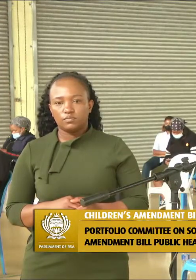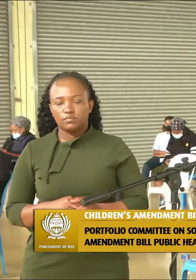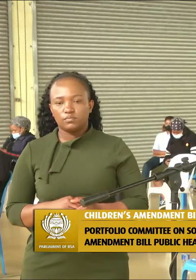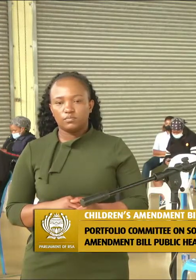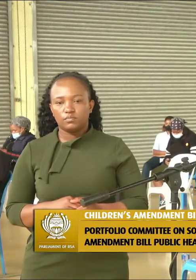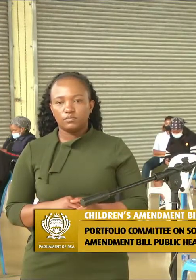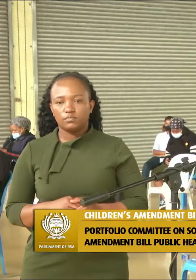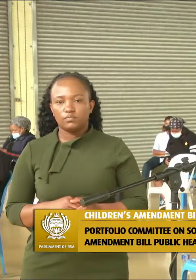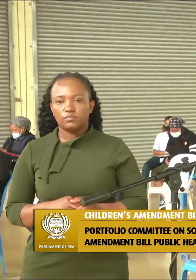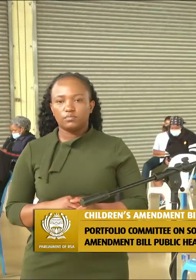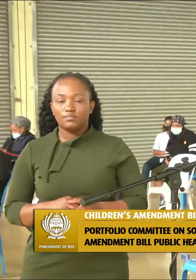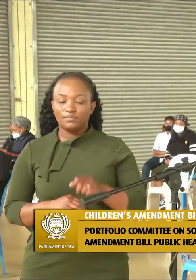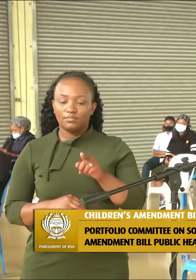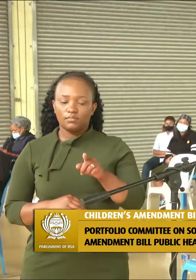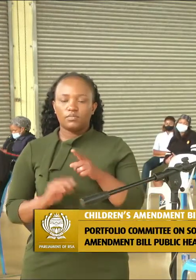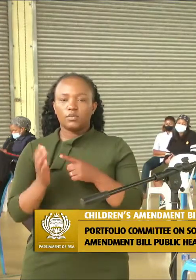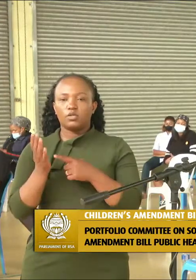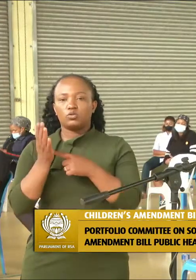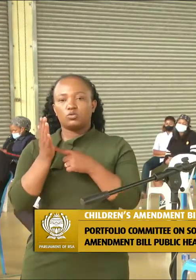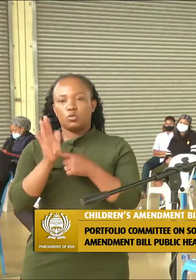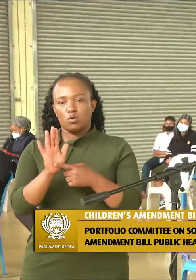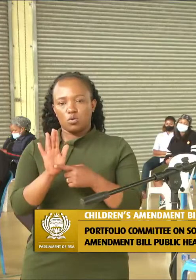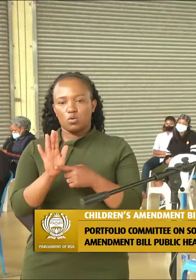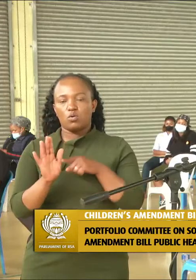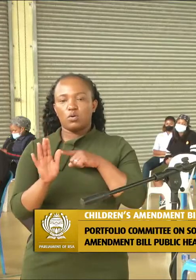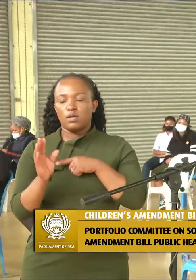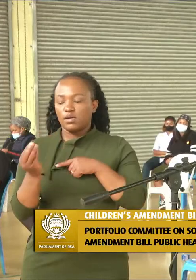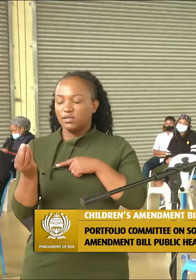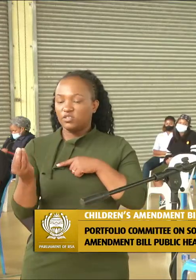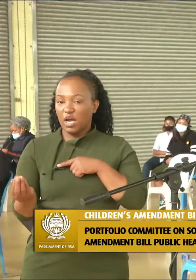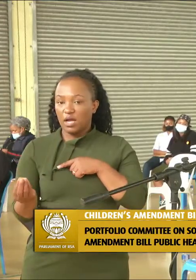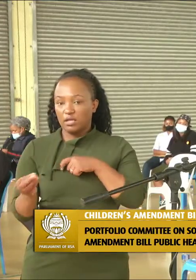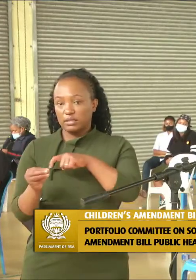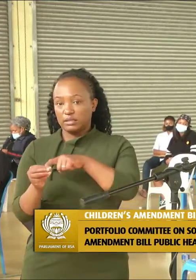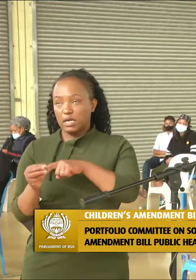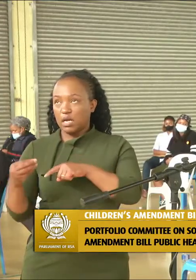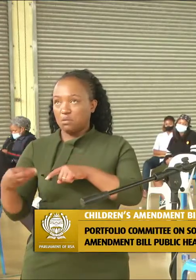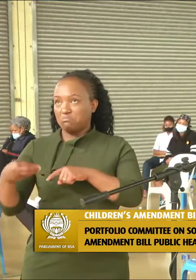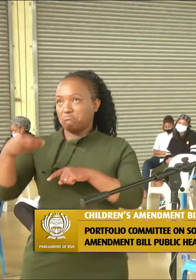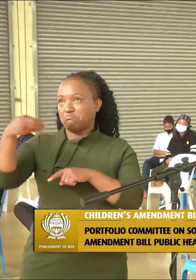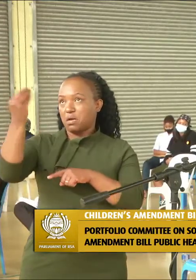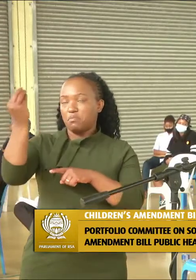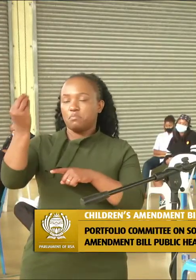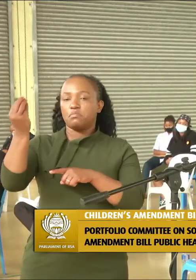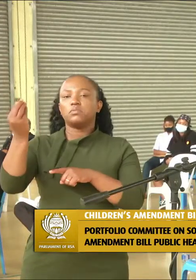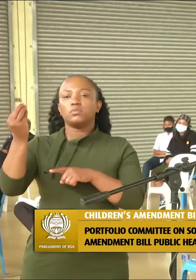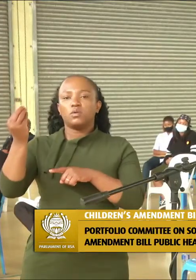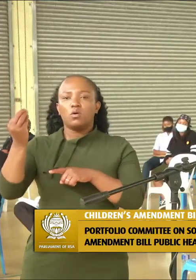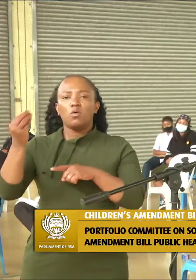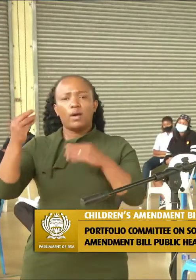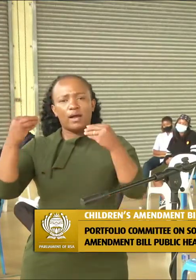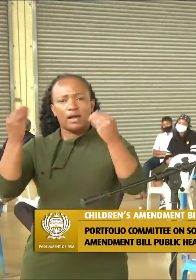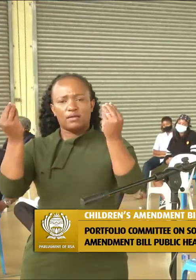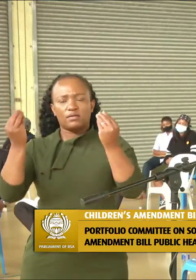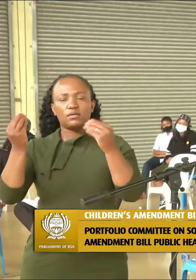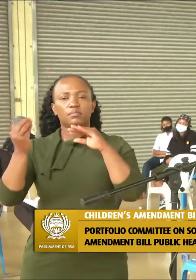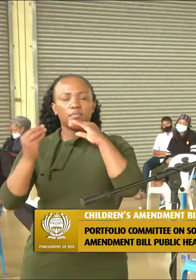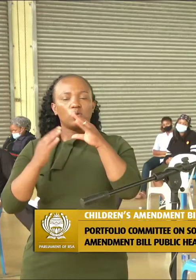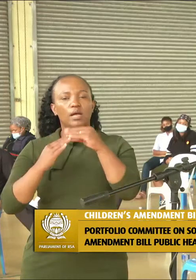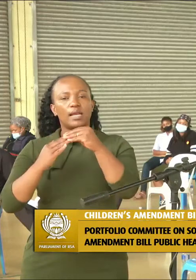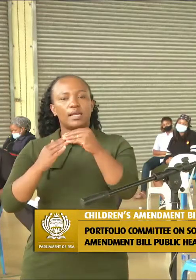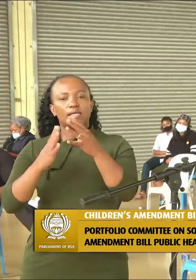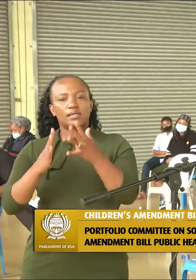Lokhu kuqinisekisa ukuthi ingane mayisikhulile izoba i-leader, effective, impactful,